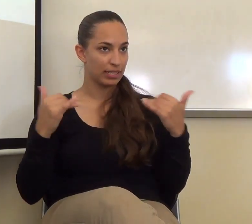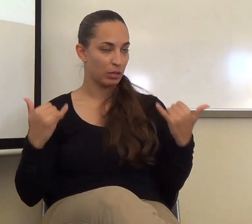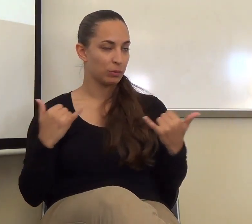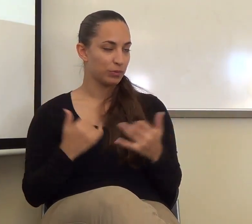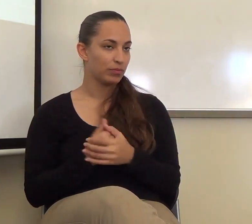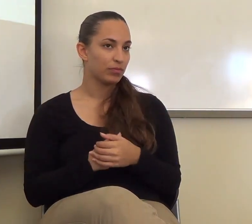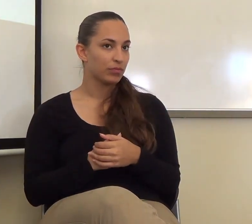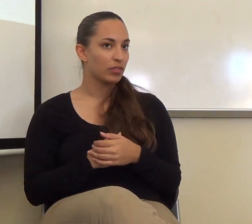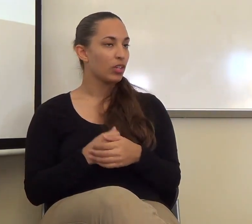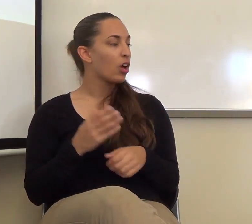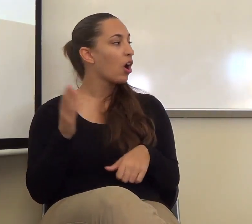we